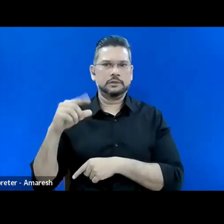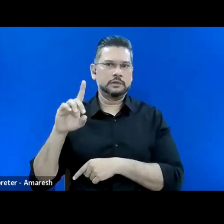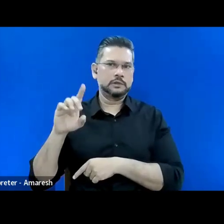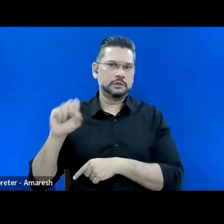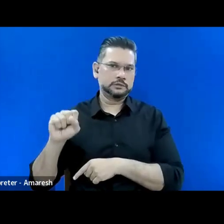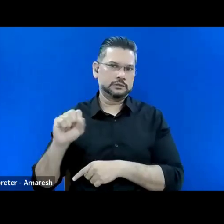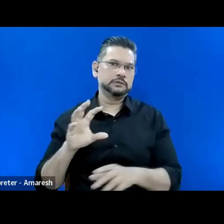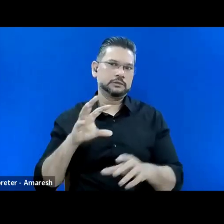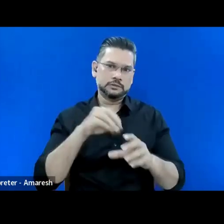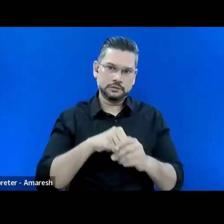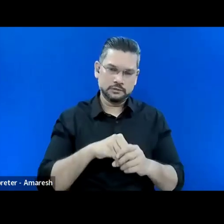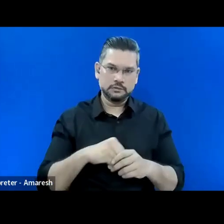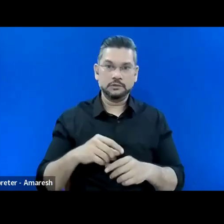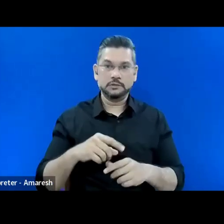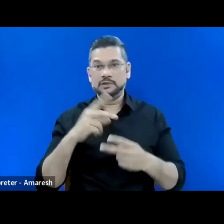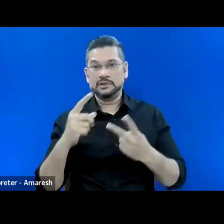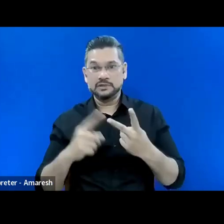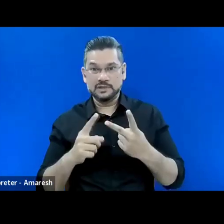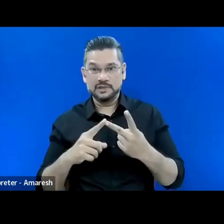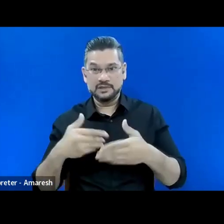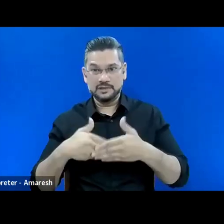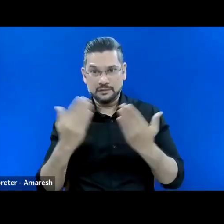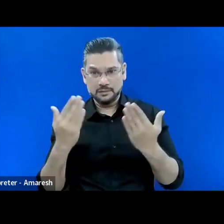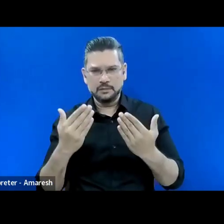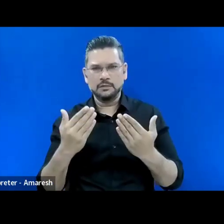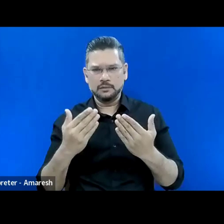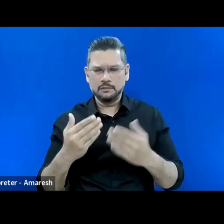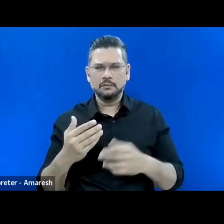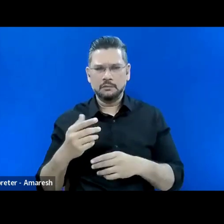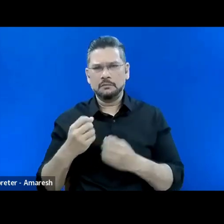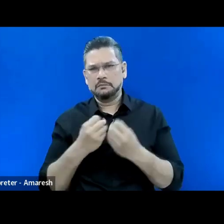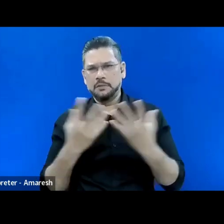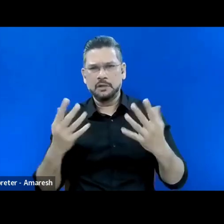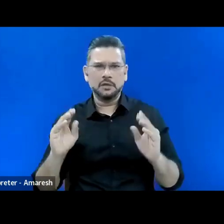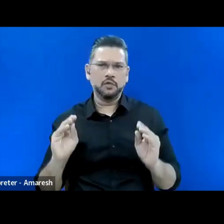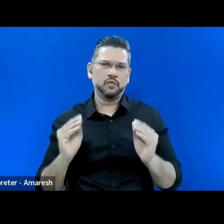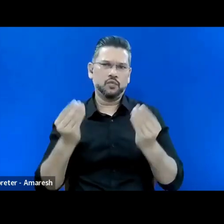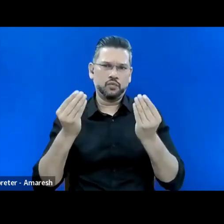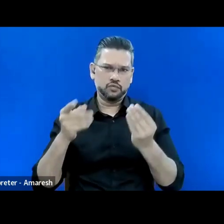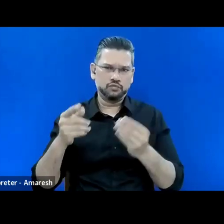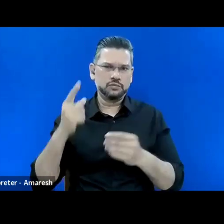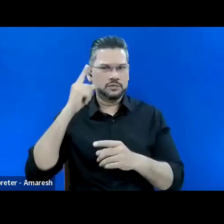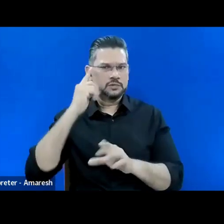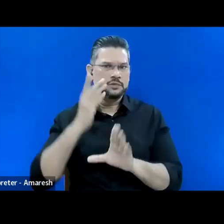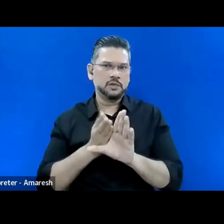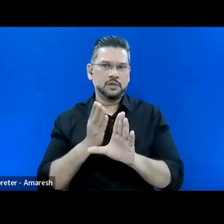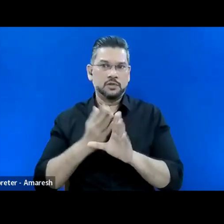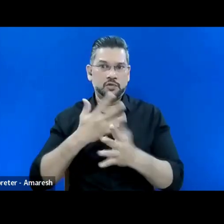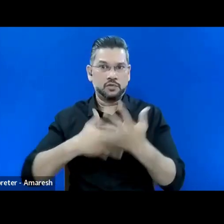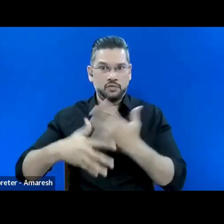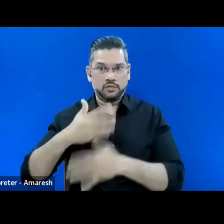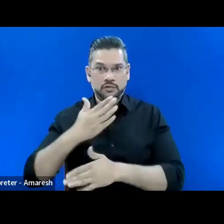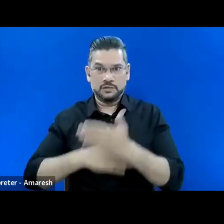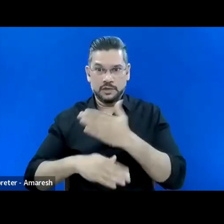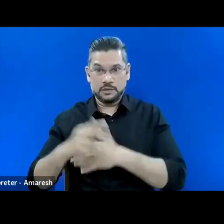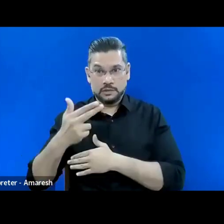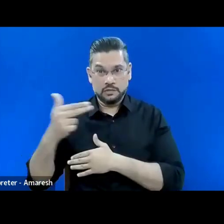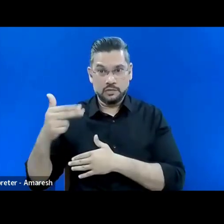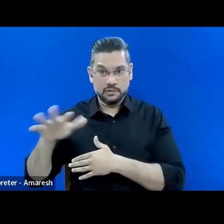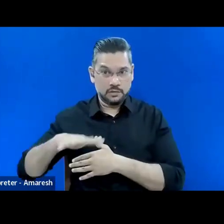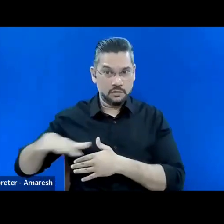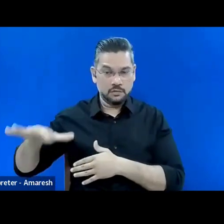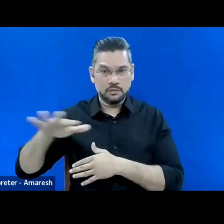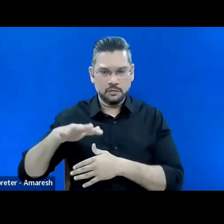we invited a big group of youth with psychosocial disabilities from Indonesia to be part of the